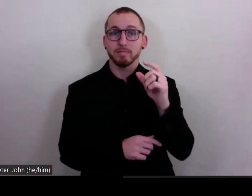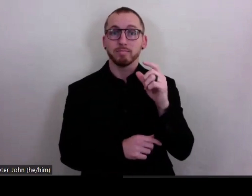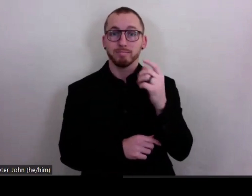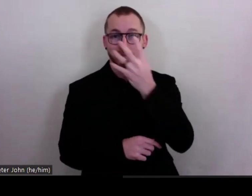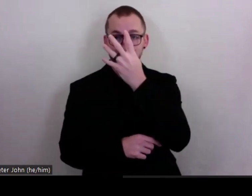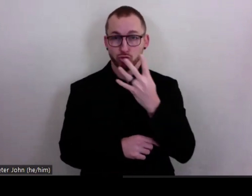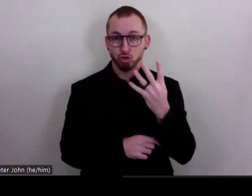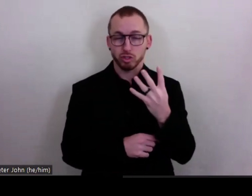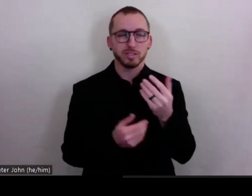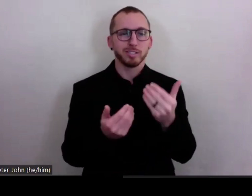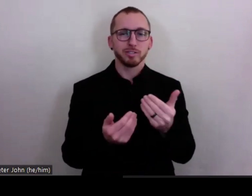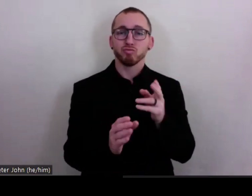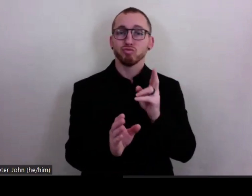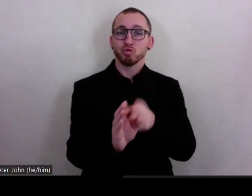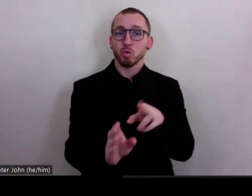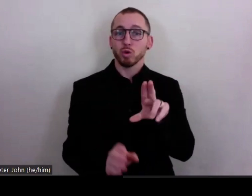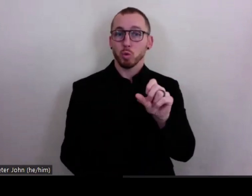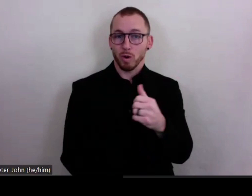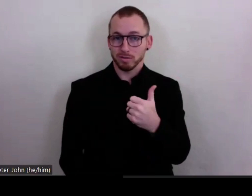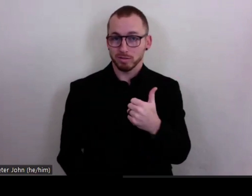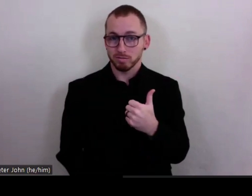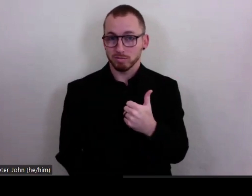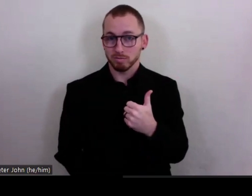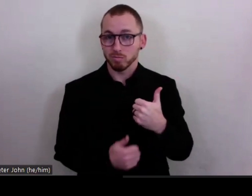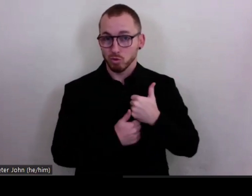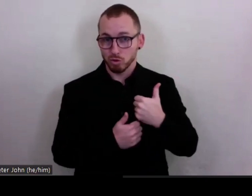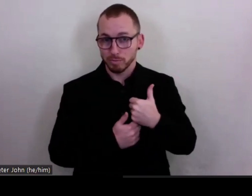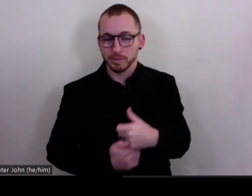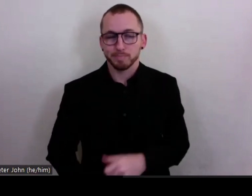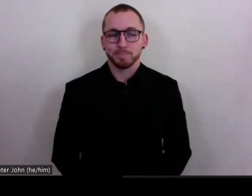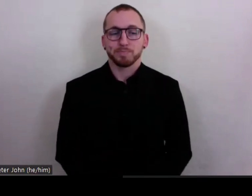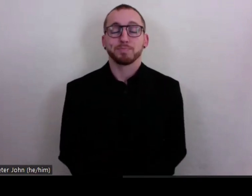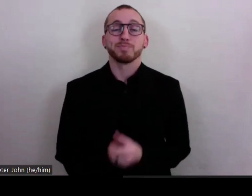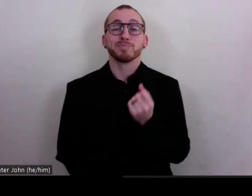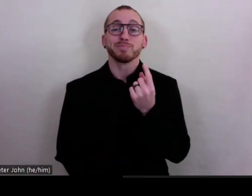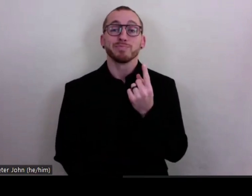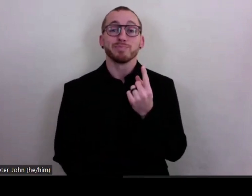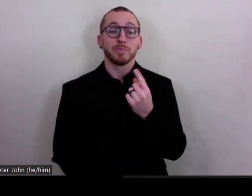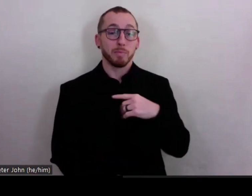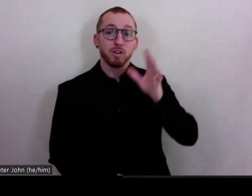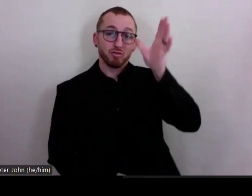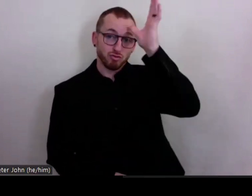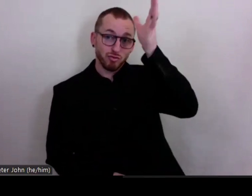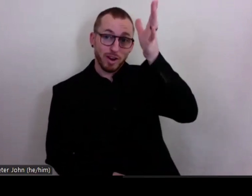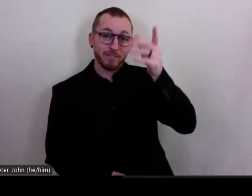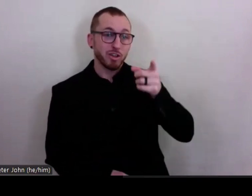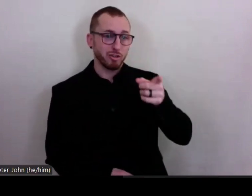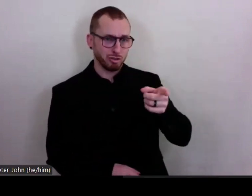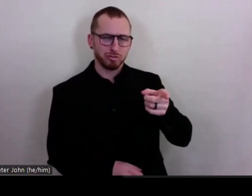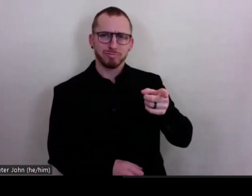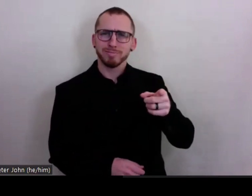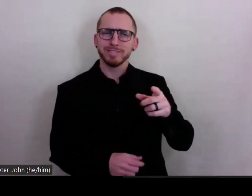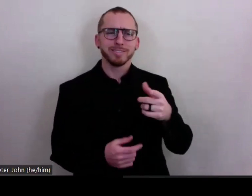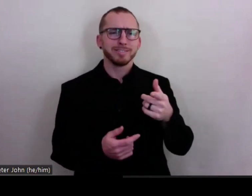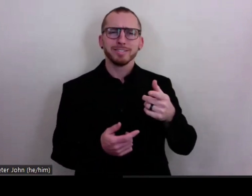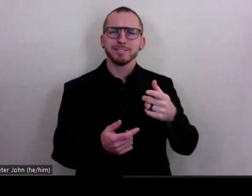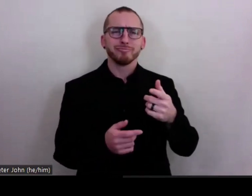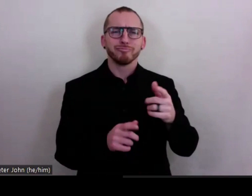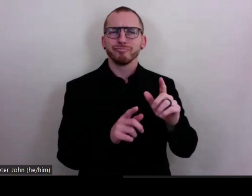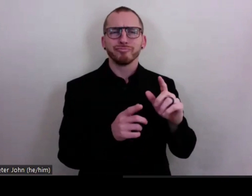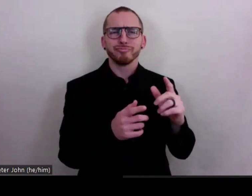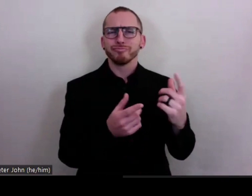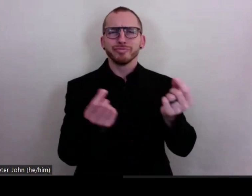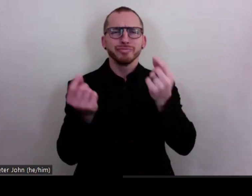Army, okay? This was the man who took me to see the Statue of Liberty,